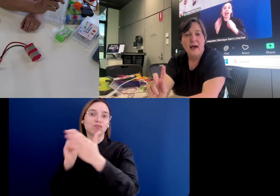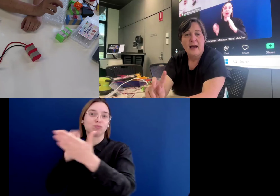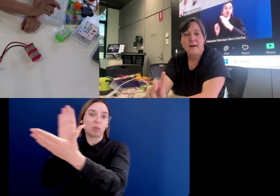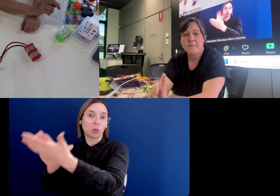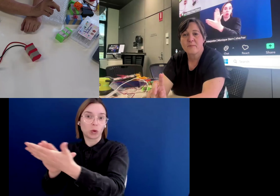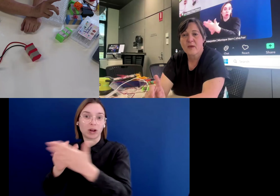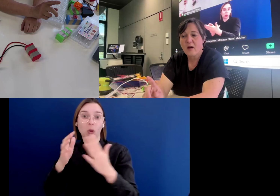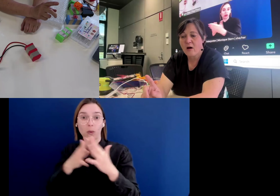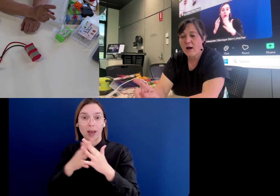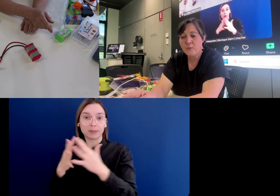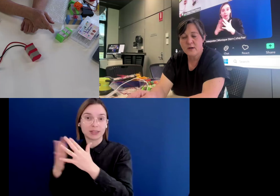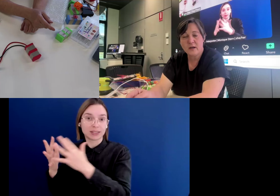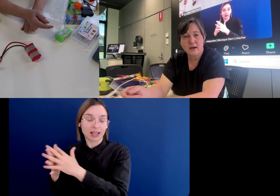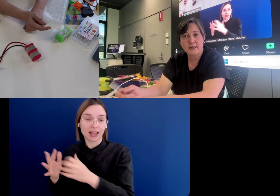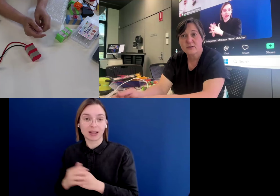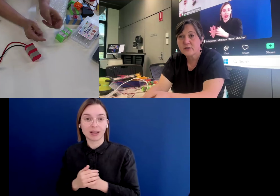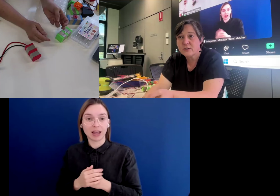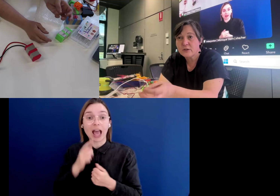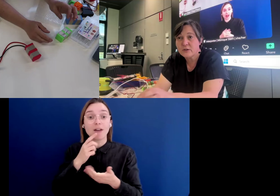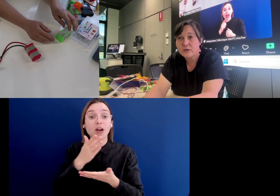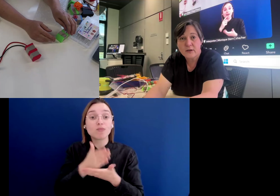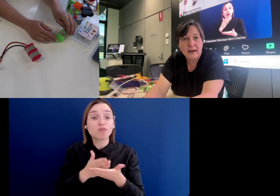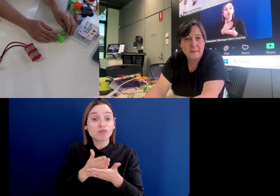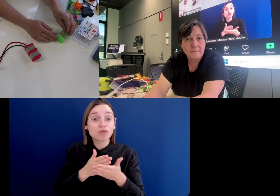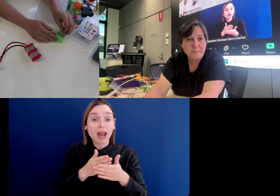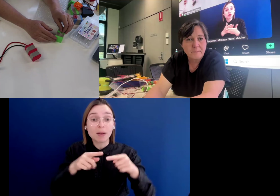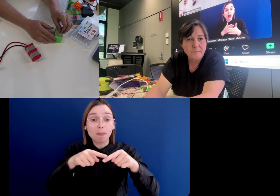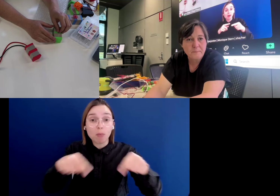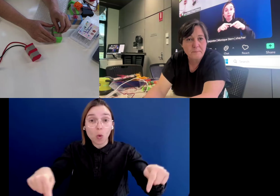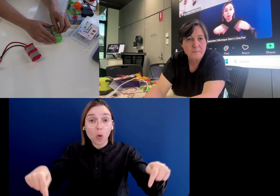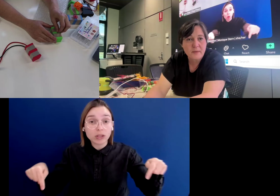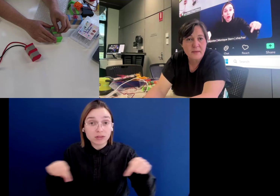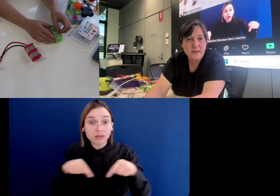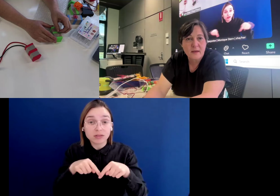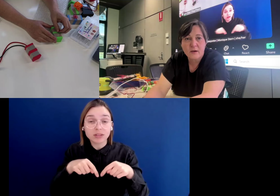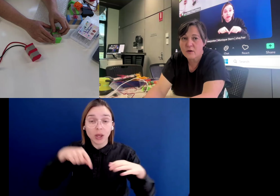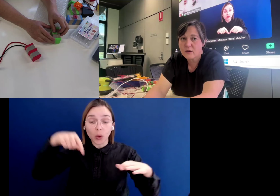play. I would like to,